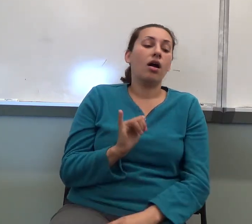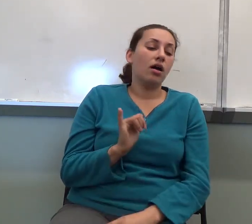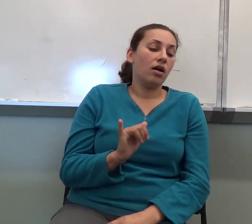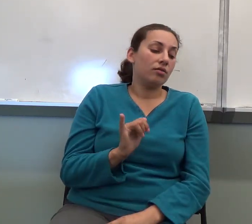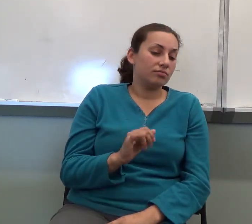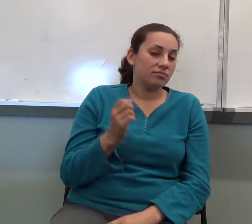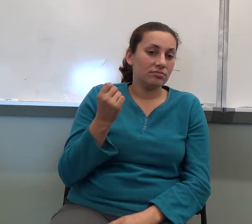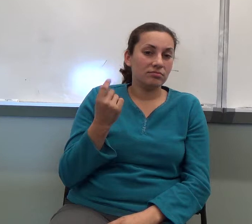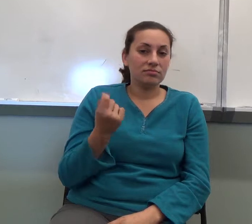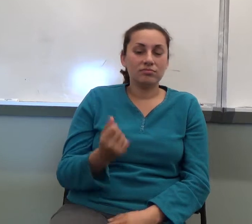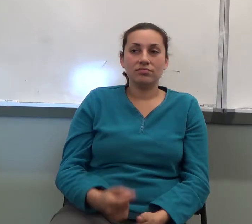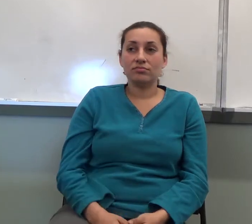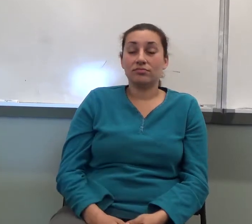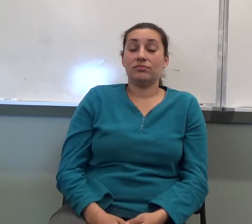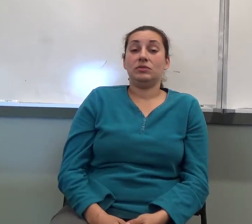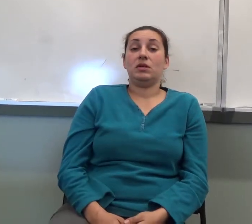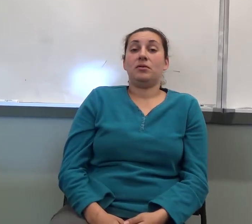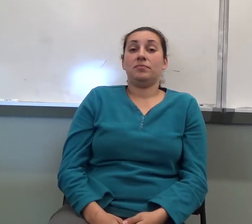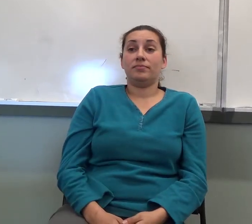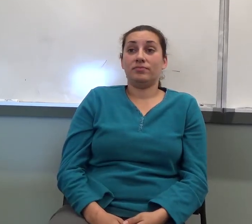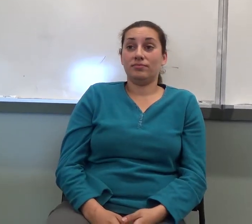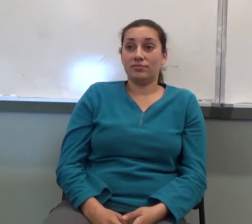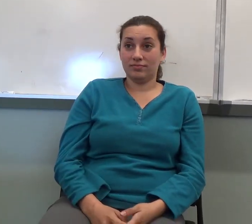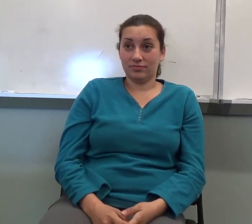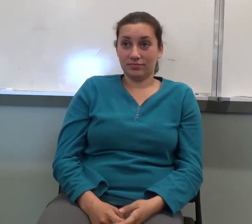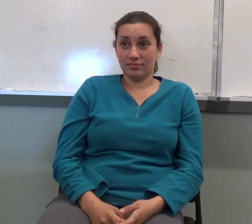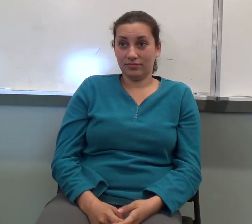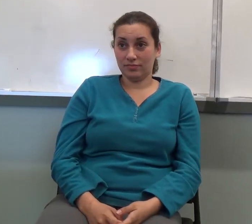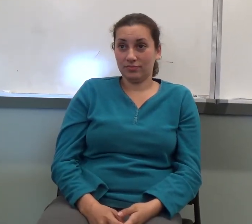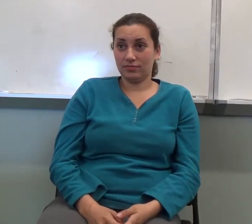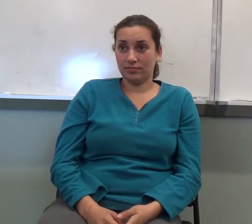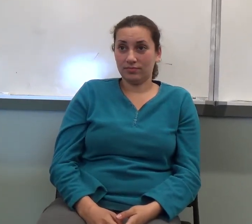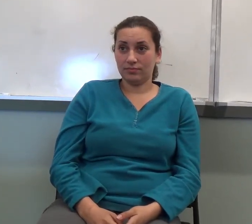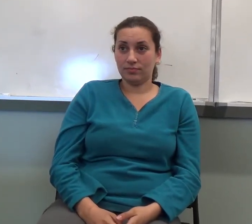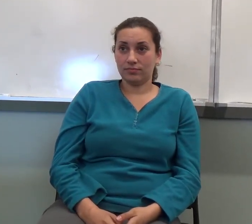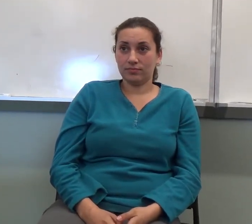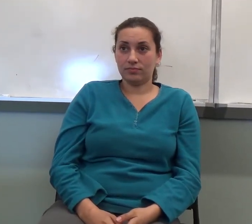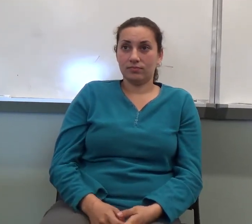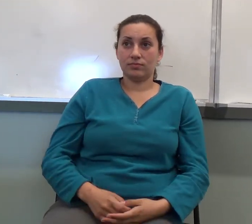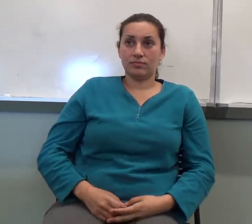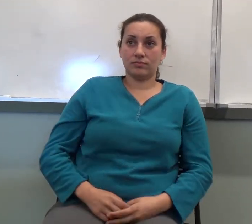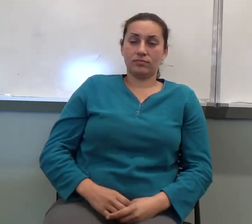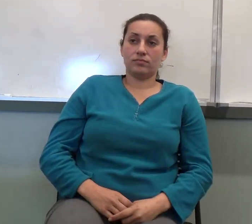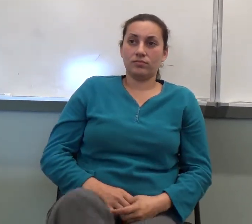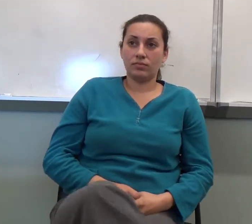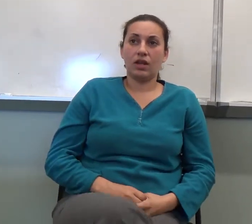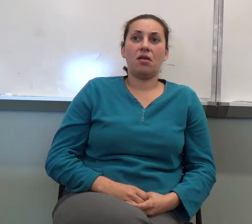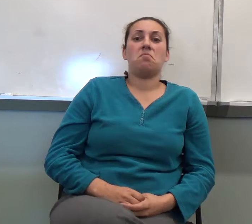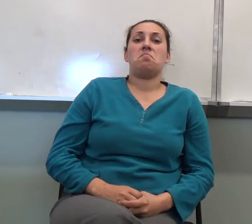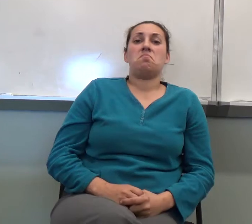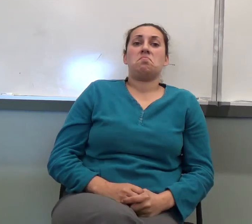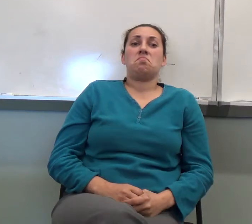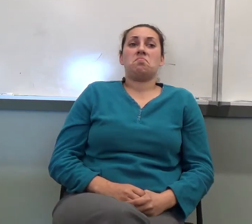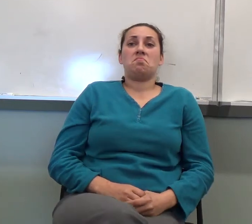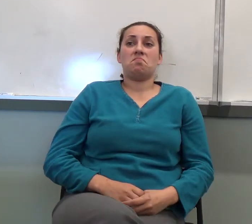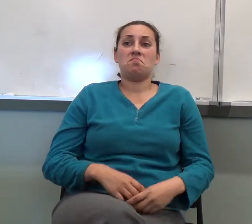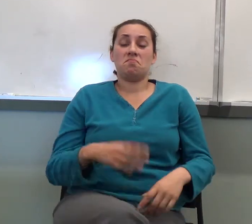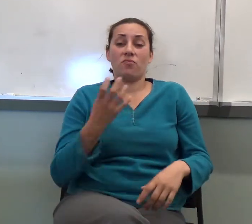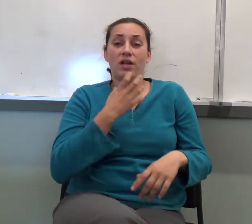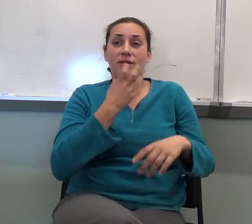And if you take them out to just that, this would be the thousandth, that's a 10,000. If you go out to the 10,000ths, that's what it is. There's a 0 after that,